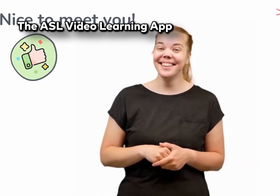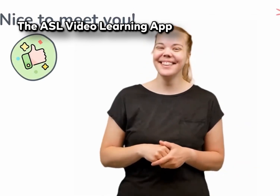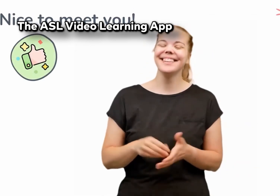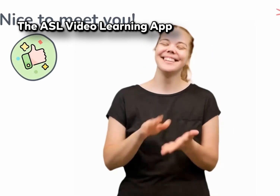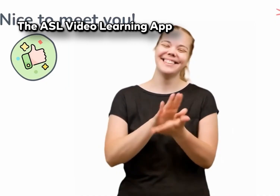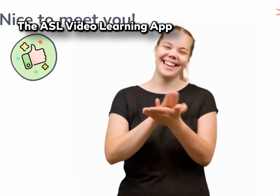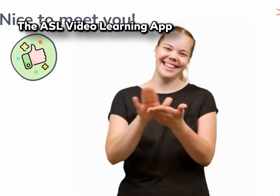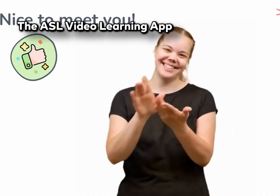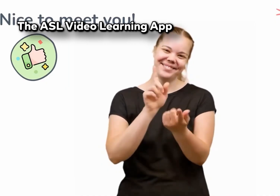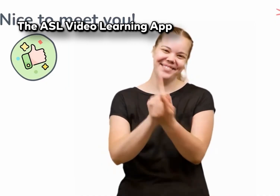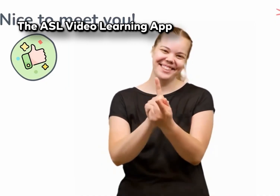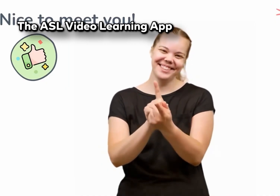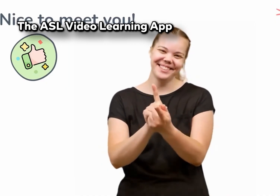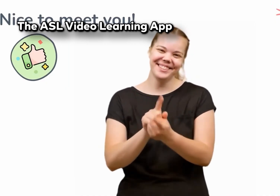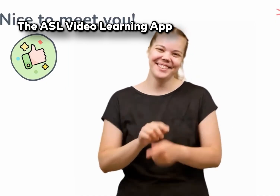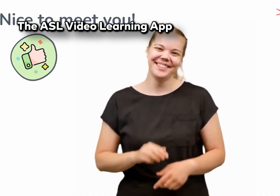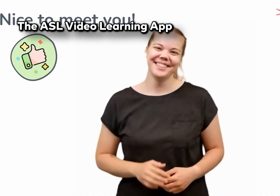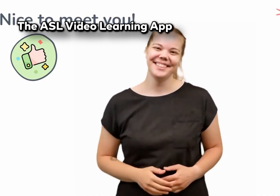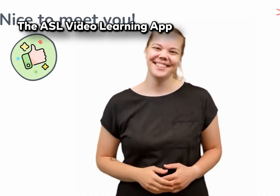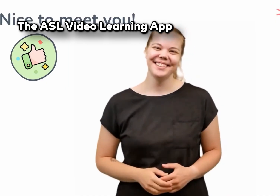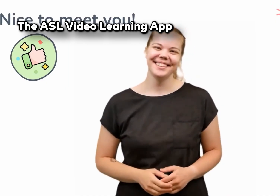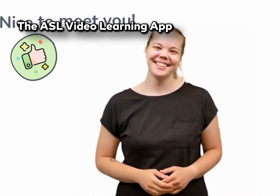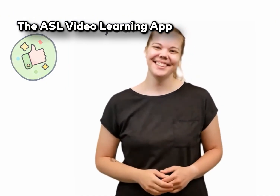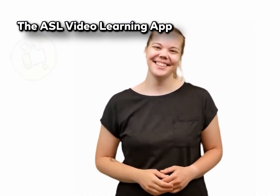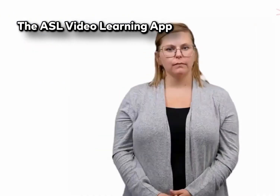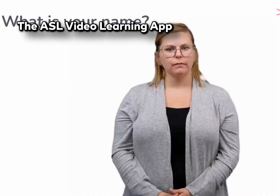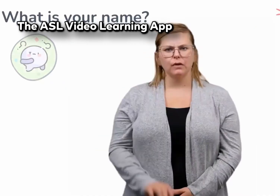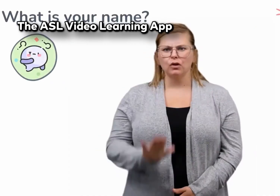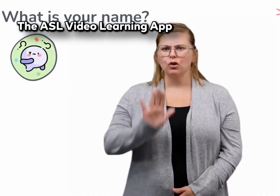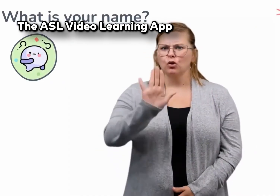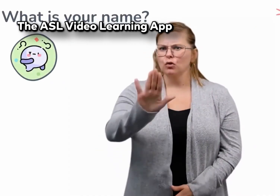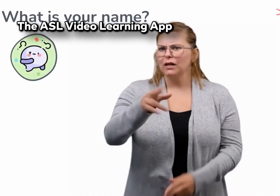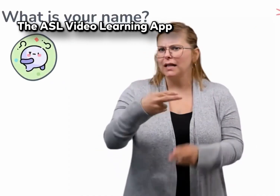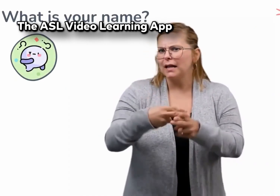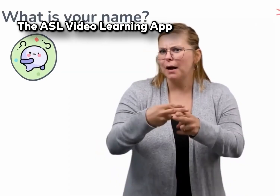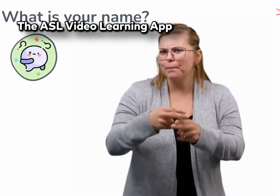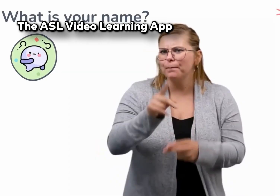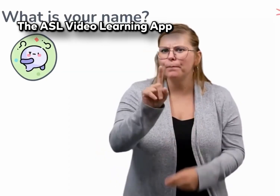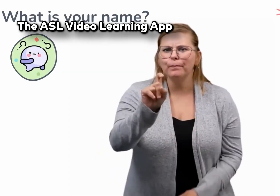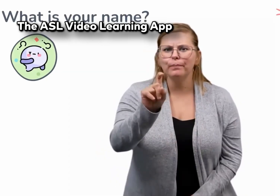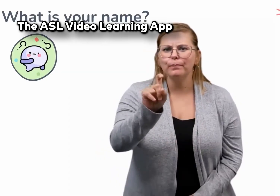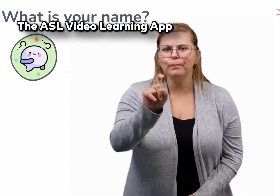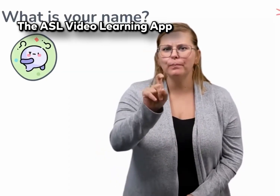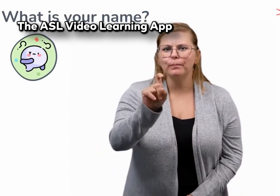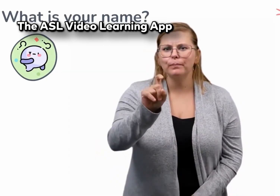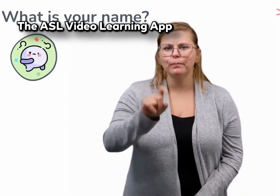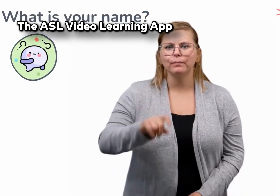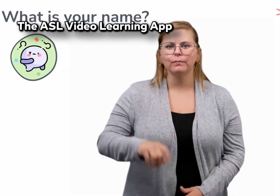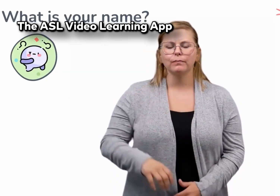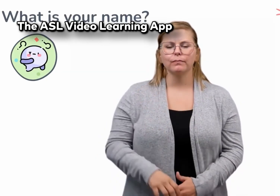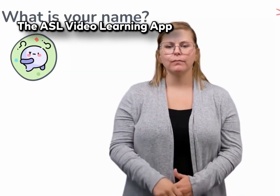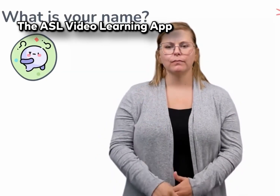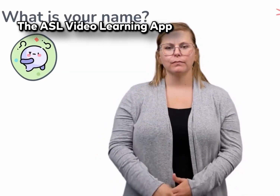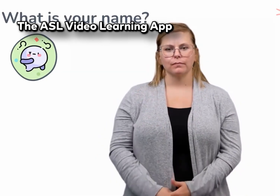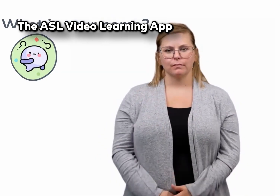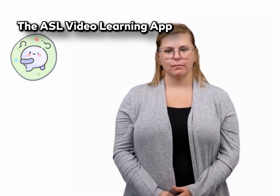to ASL, this kind of visual learning is ideal. It gives you confidence with the manual alphabet, key nouns, and